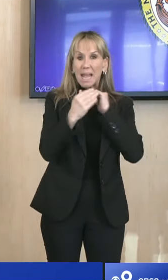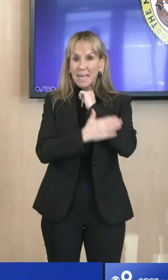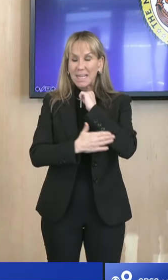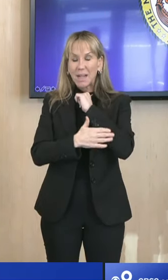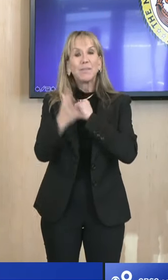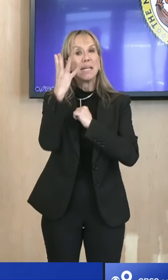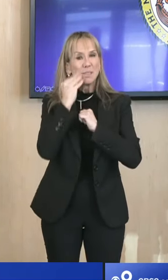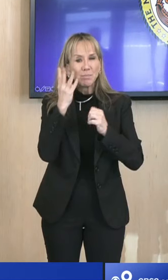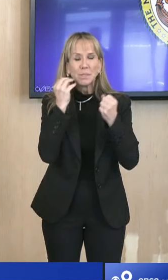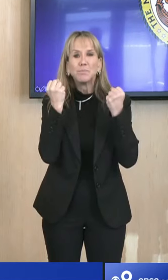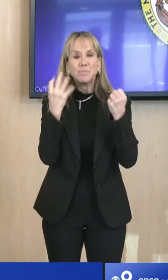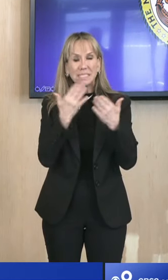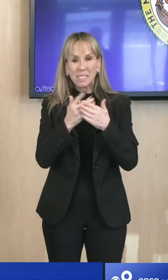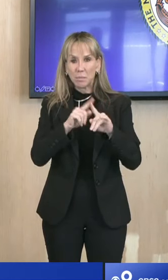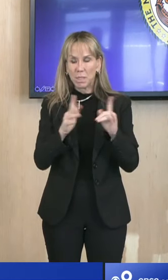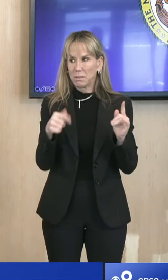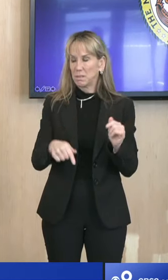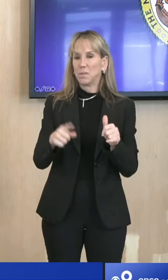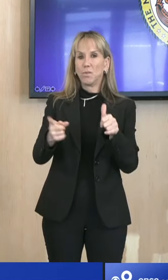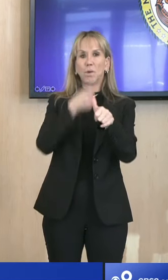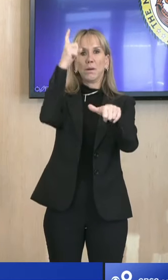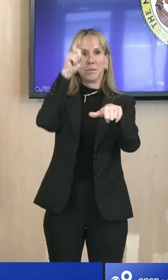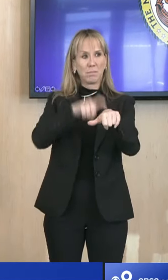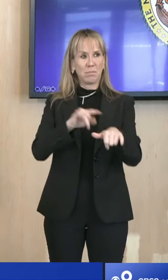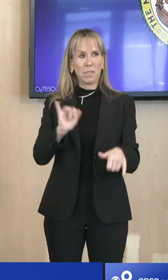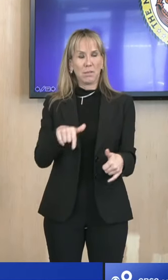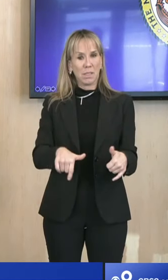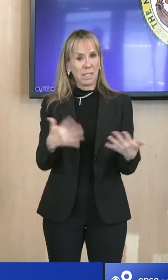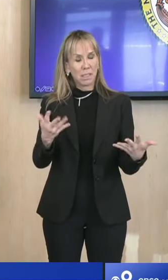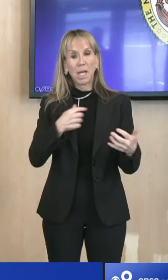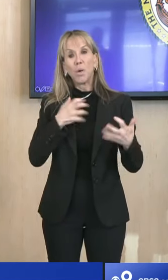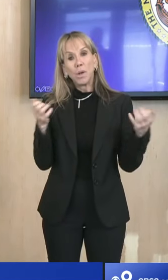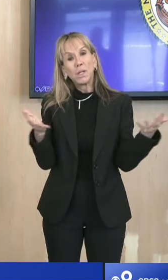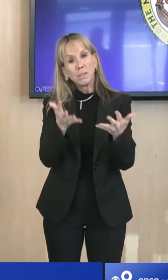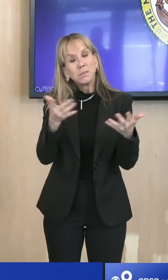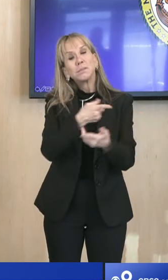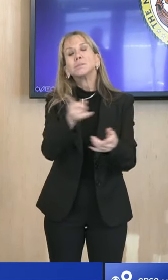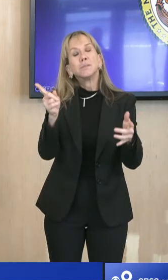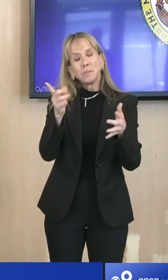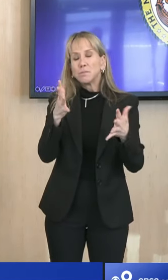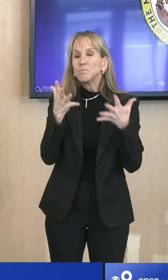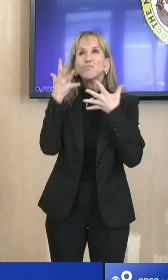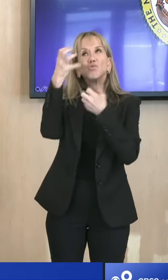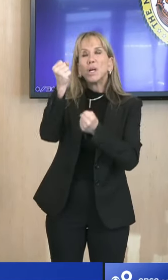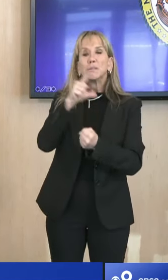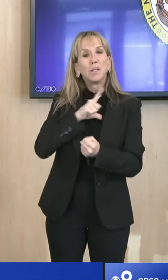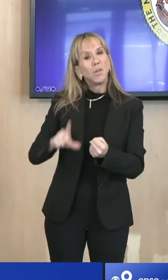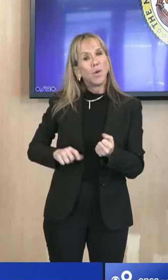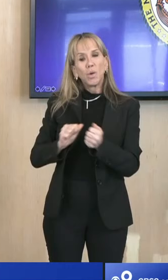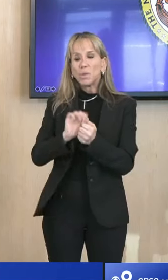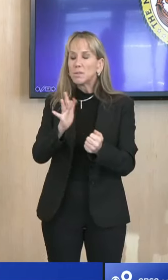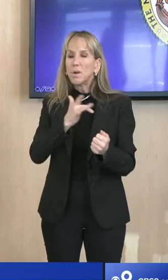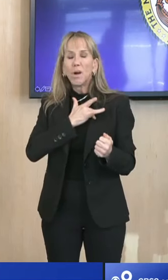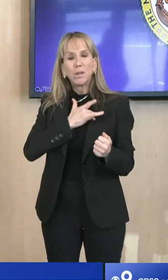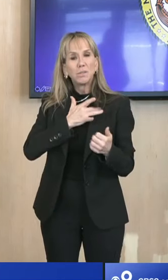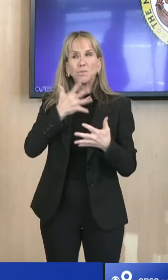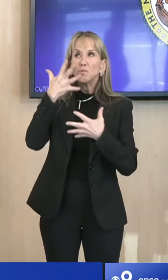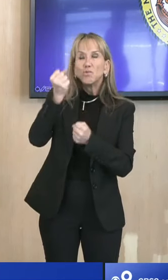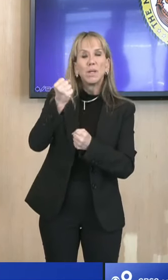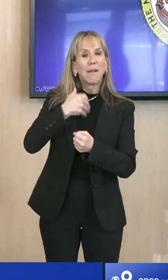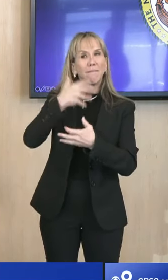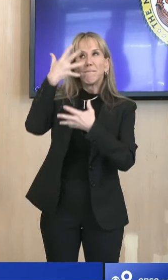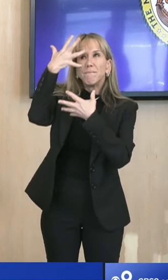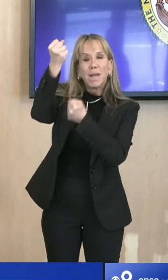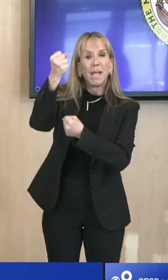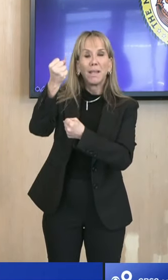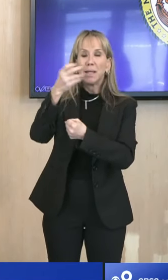like this. And I want to encourage all of us to keep the faith. Trust in the Lord with all your heart, lean not on your own understanding.